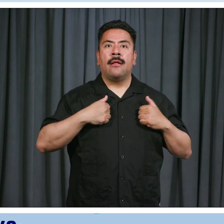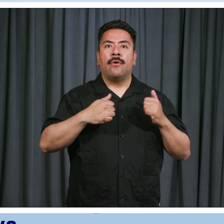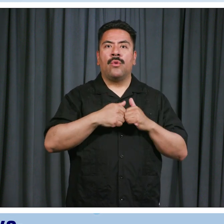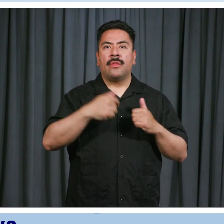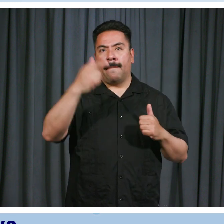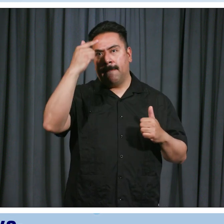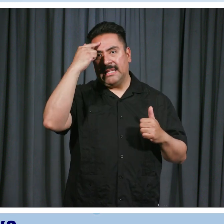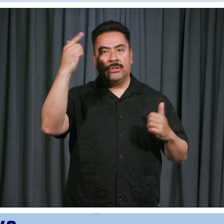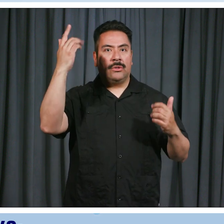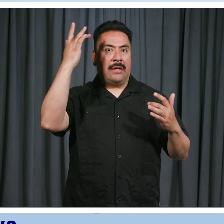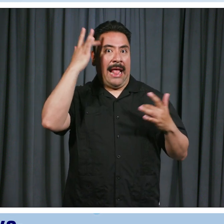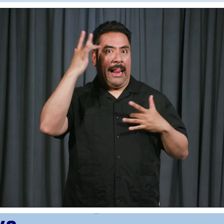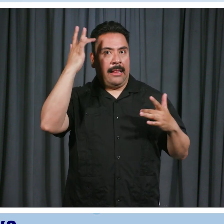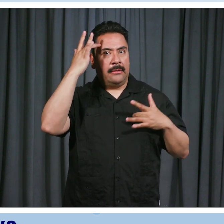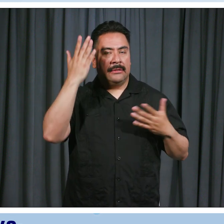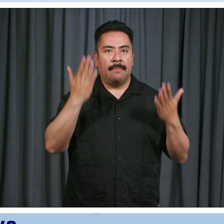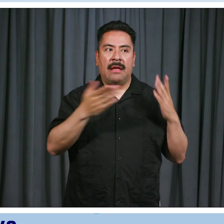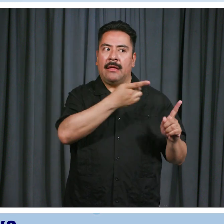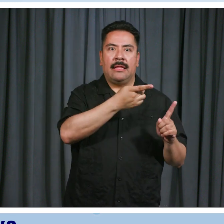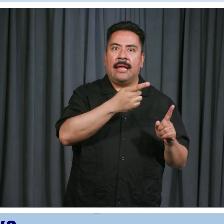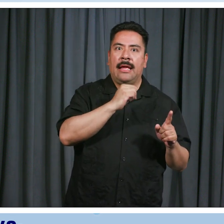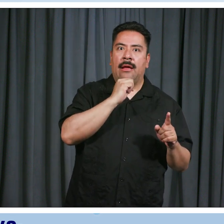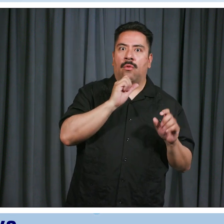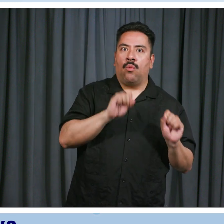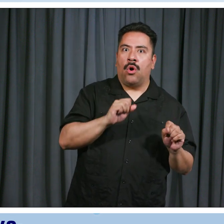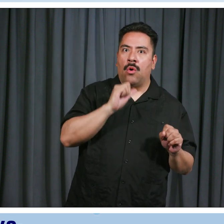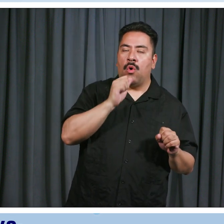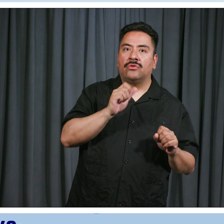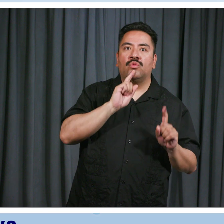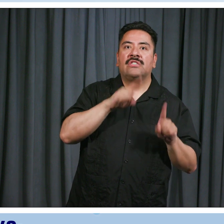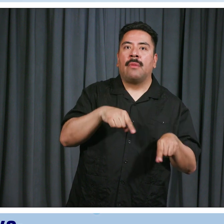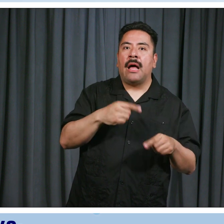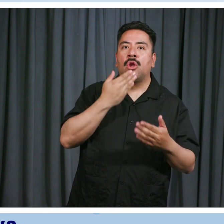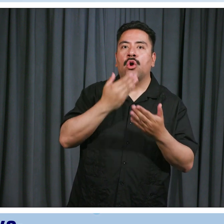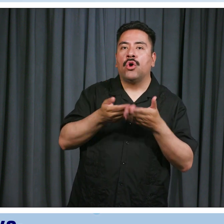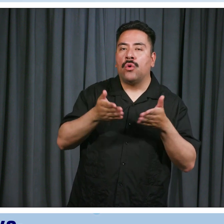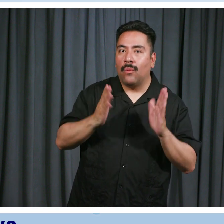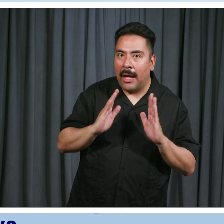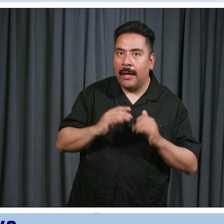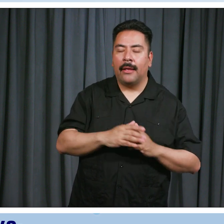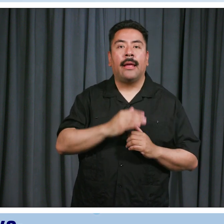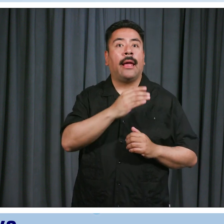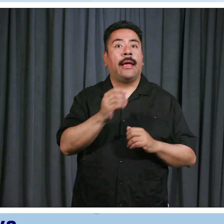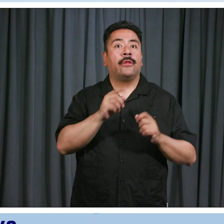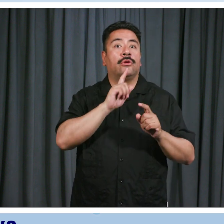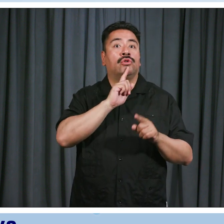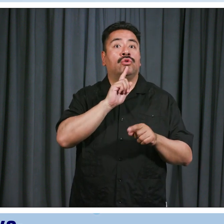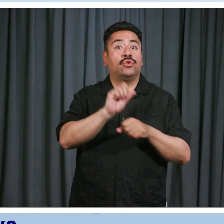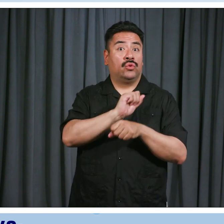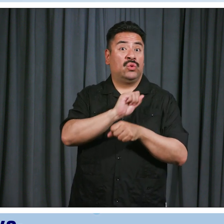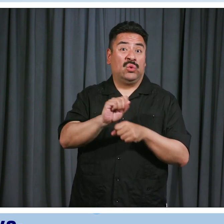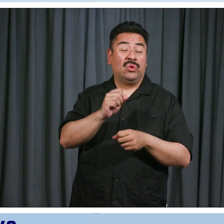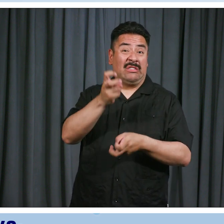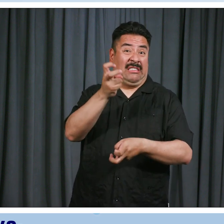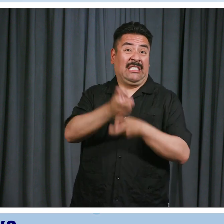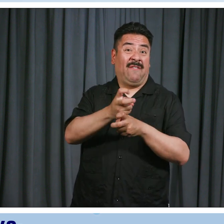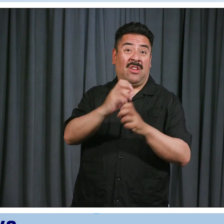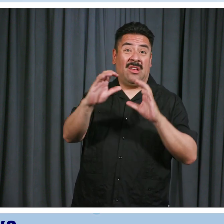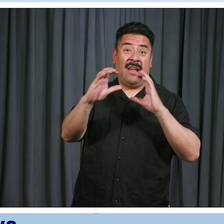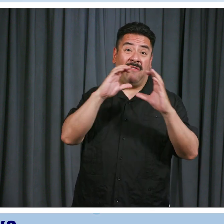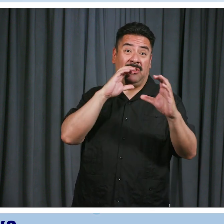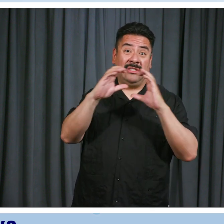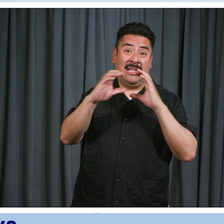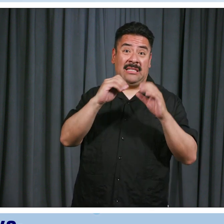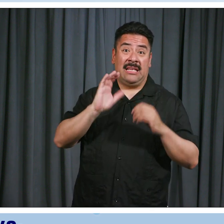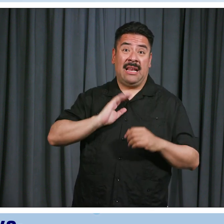just understand that they may not be able to respond in a way that feels good to you. And the truth is, these are difficult conversations, and our helpline